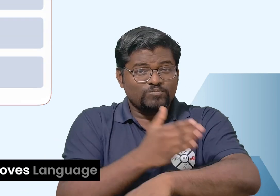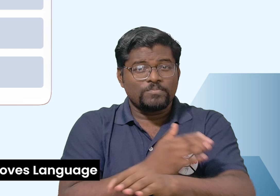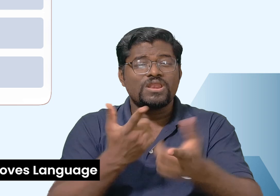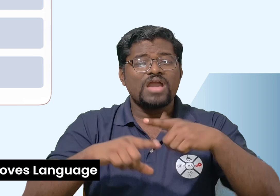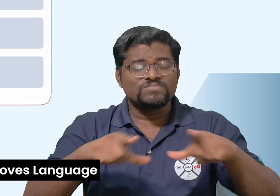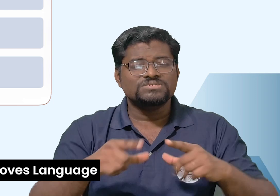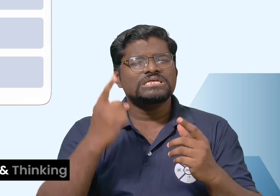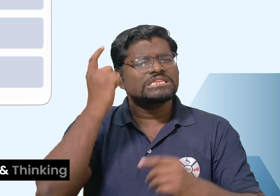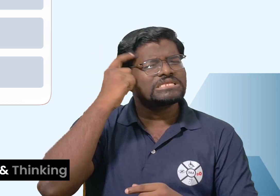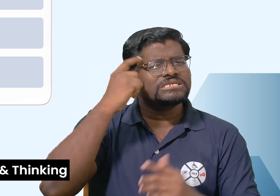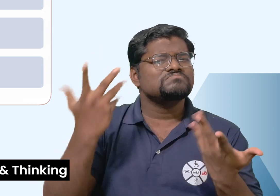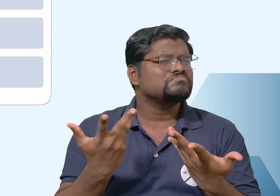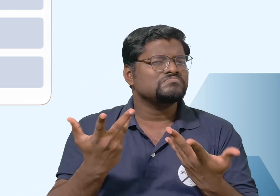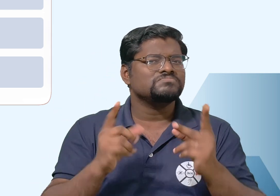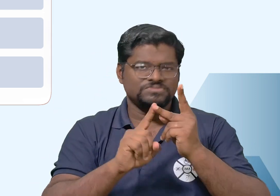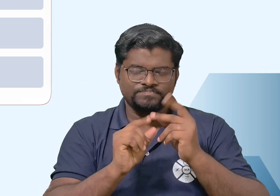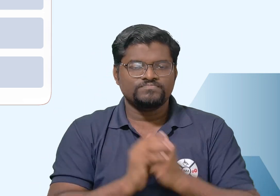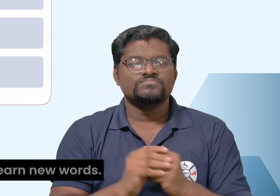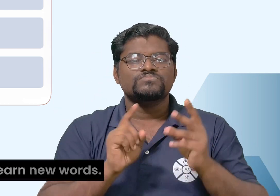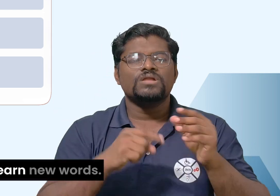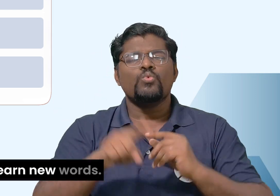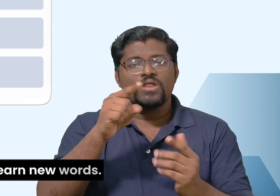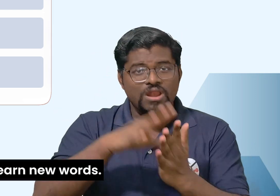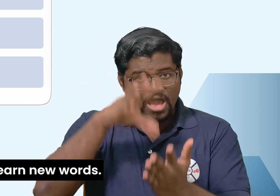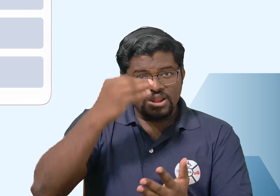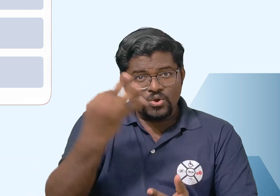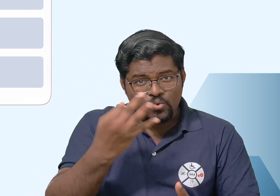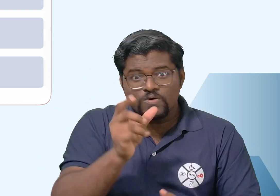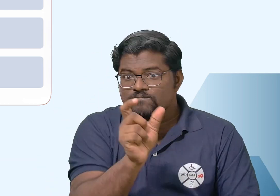Improves language and thinking. You learn new words.